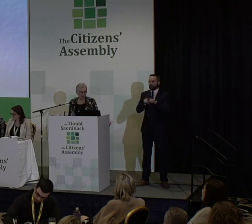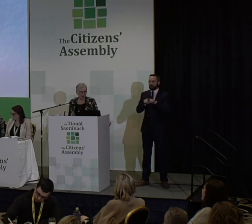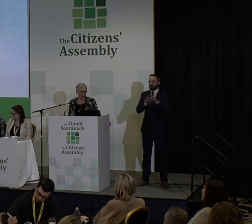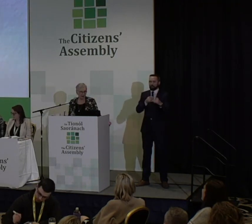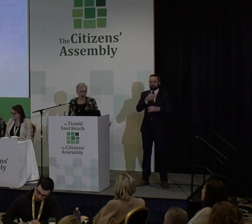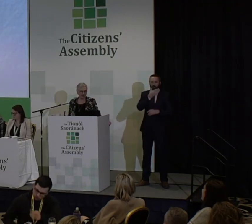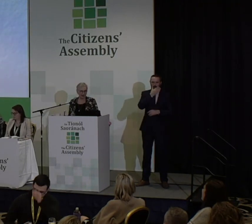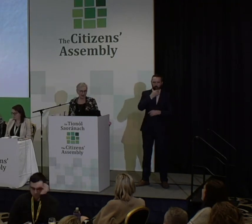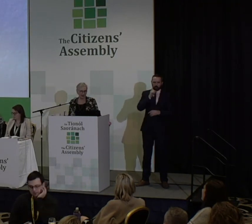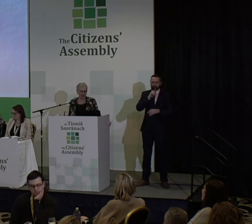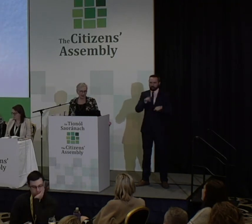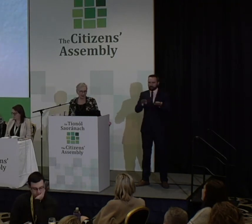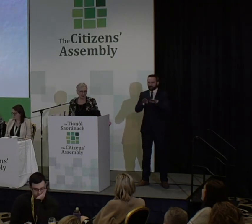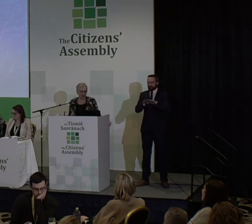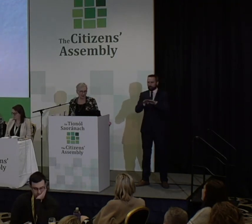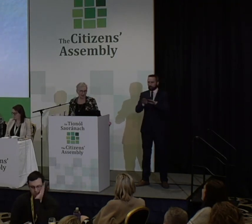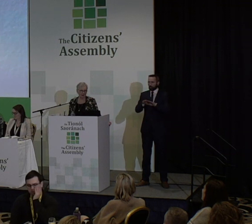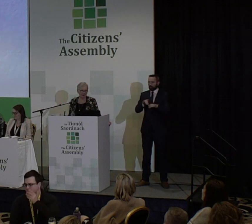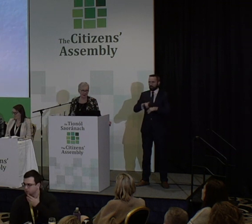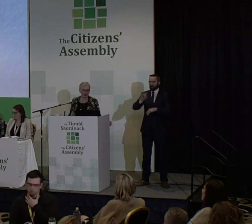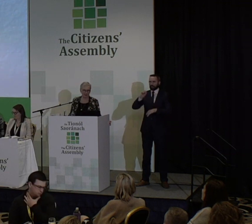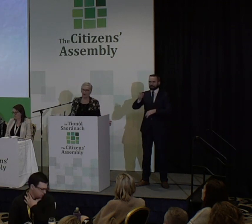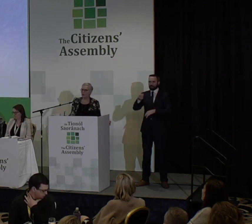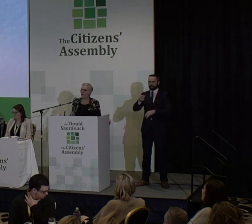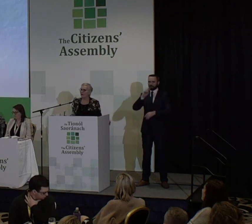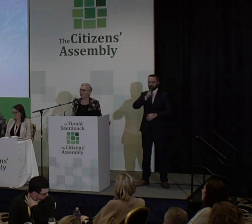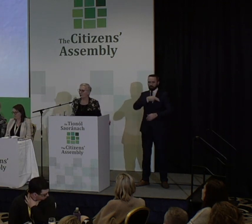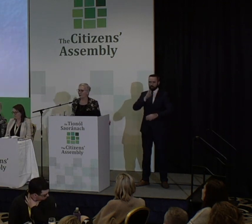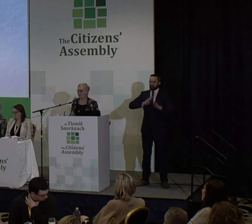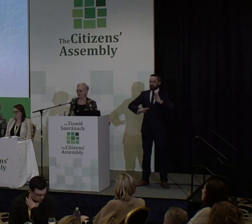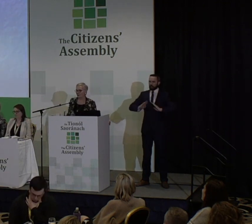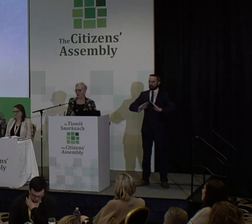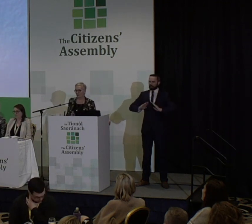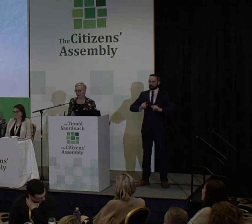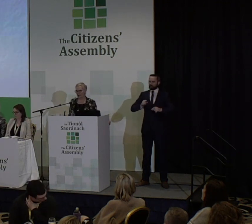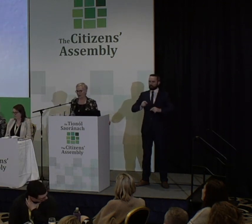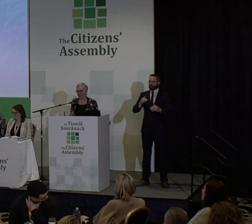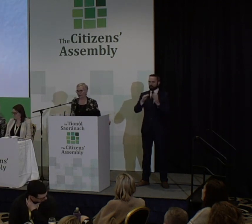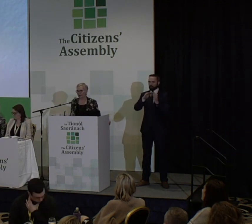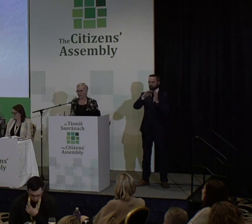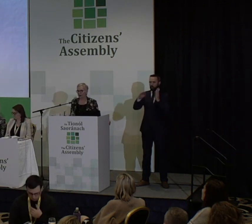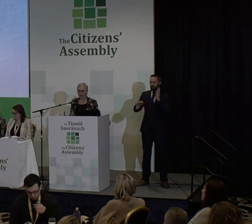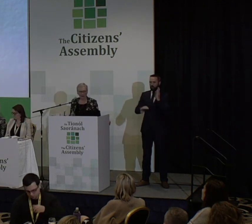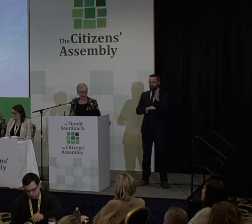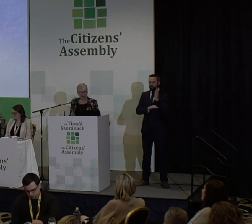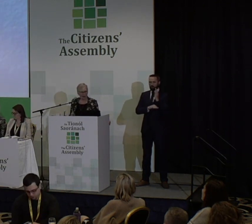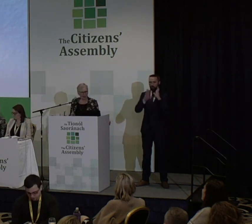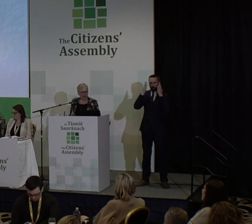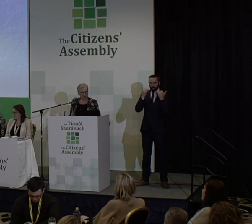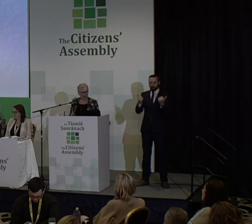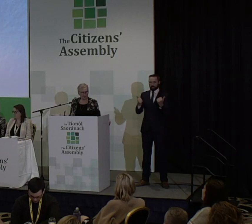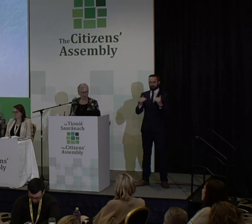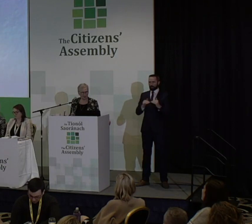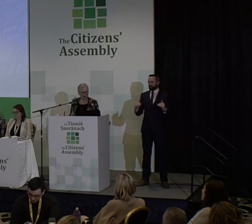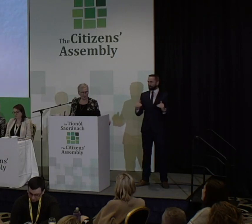Males and females with highly sex stereotype behavior are found to have lower levels of well-being. And